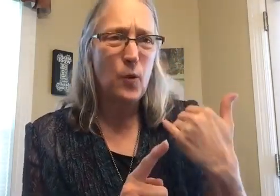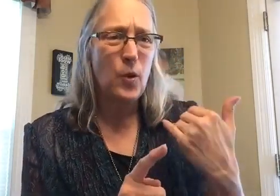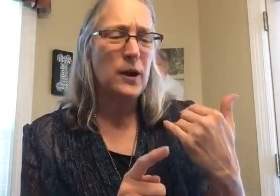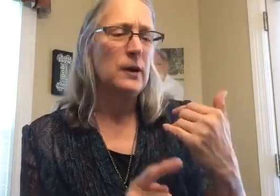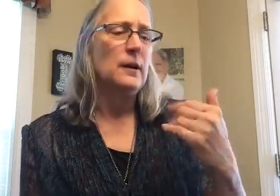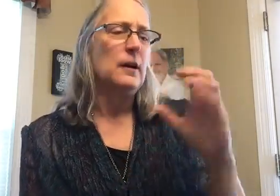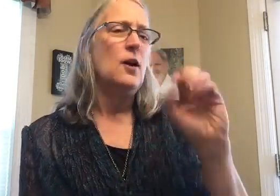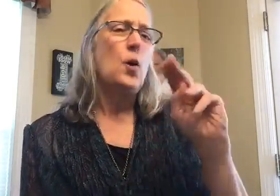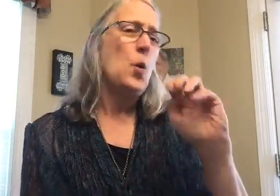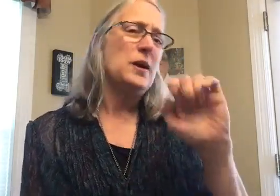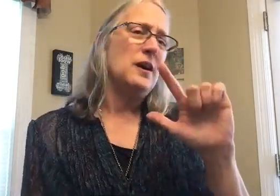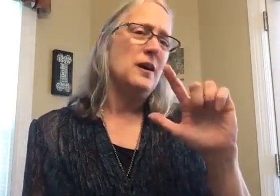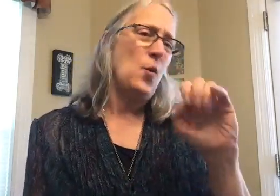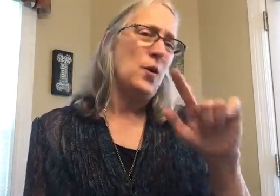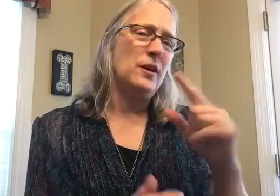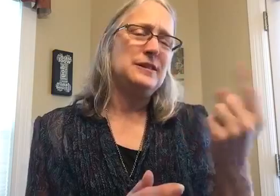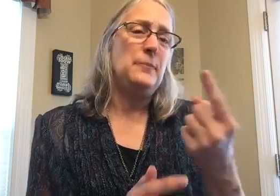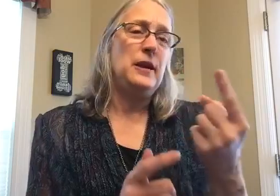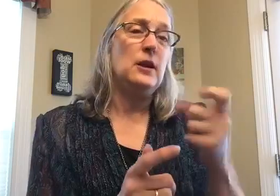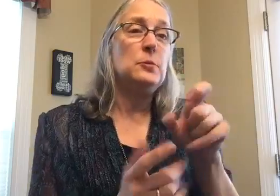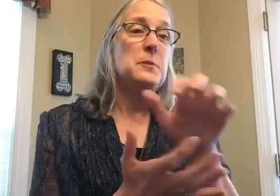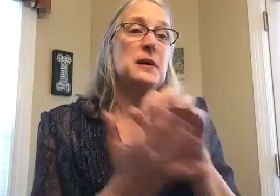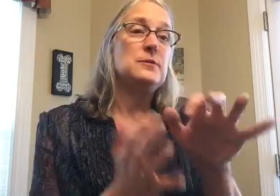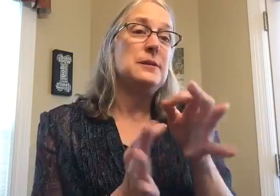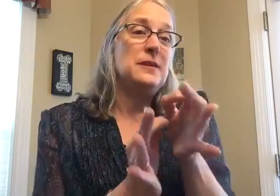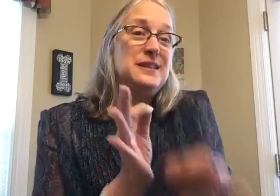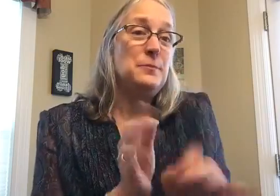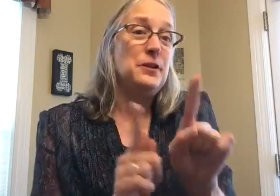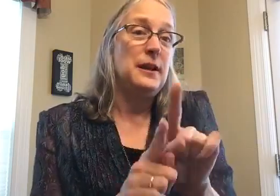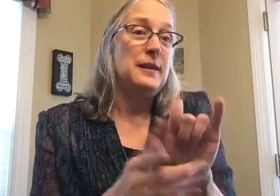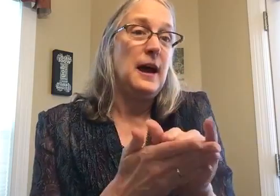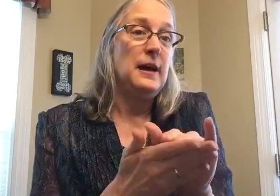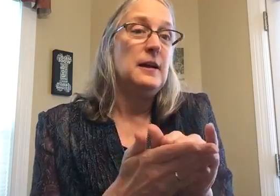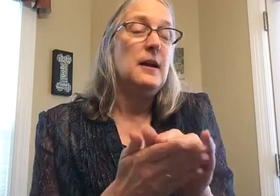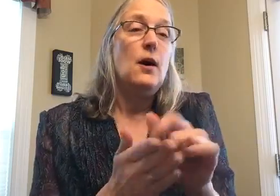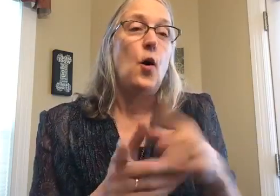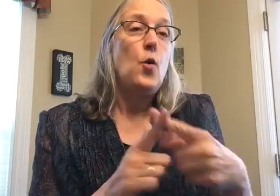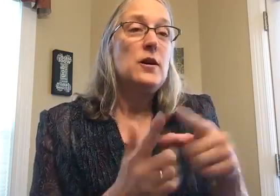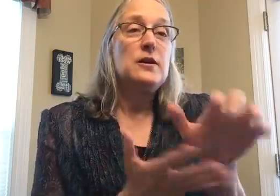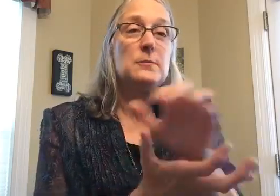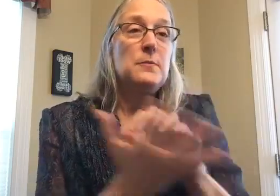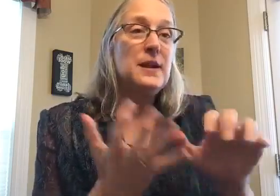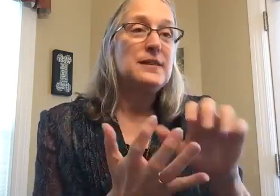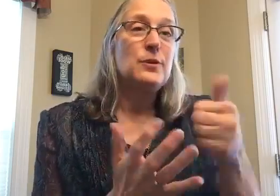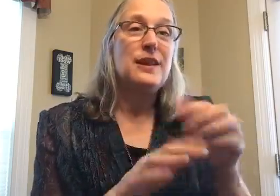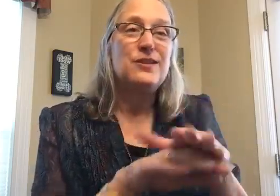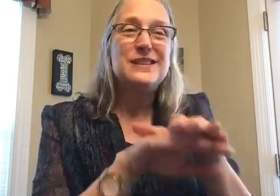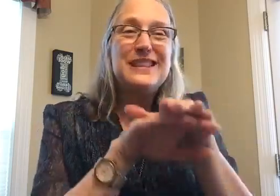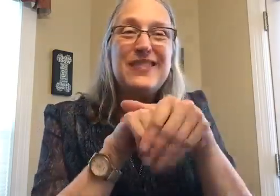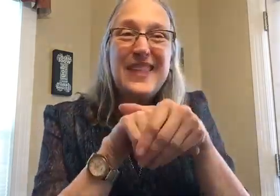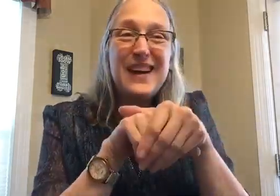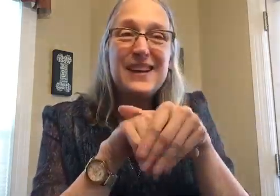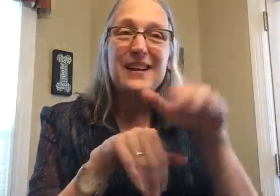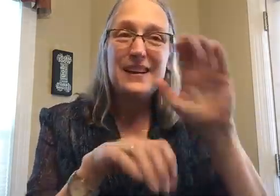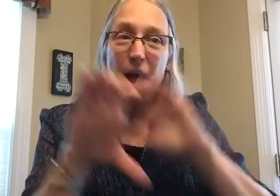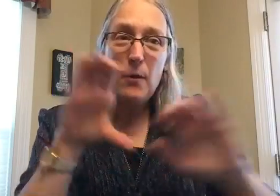before, coconut oil, something. Could be mixed with something simple like that. Or it could be mixed with other synthetic